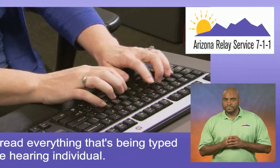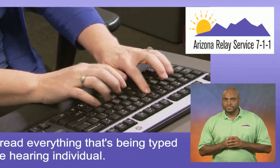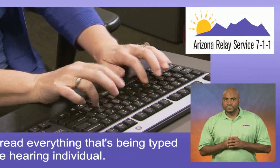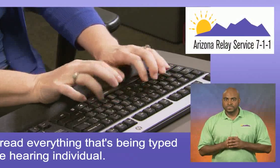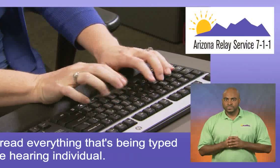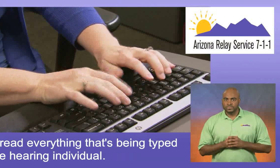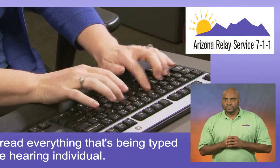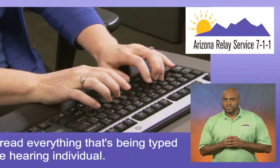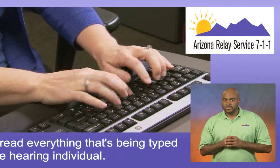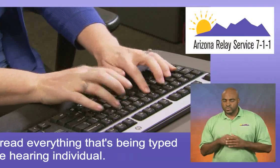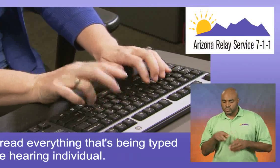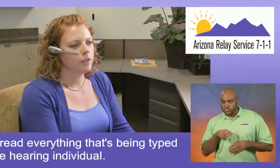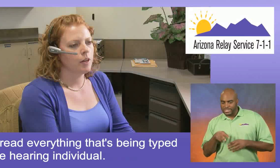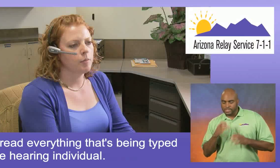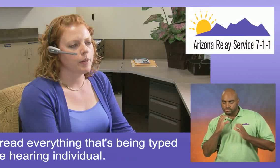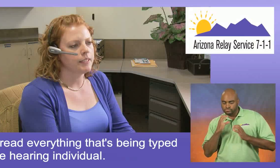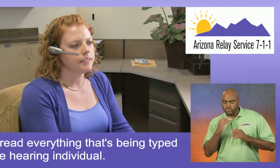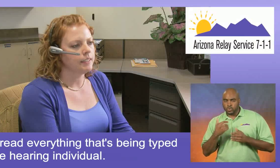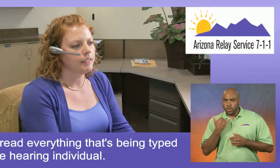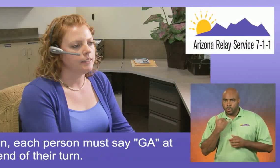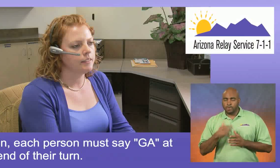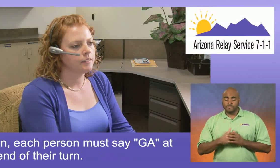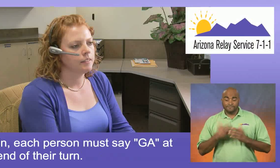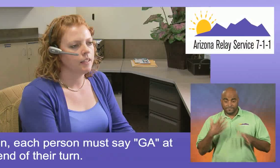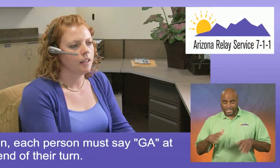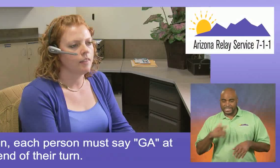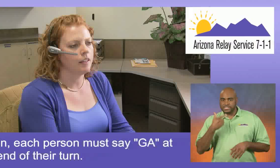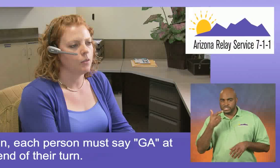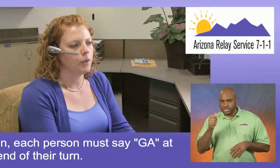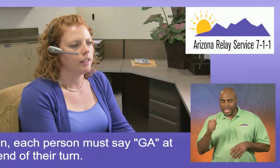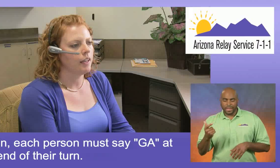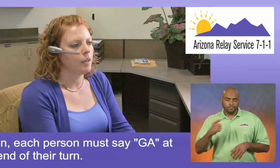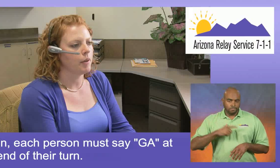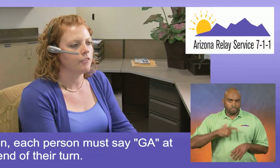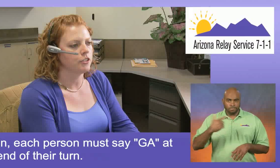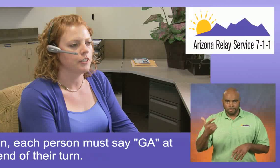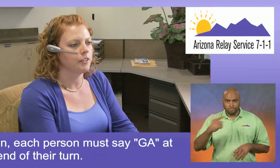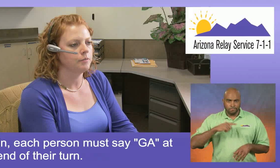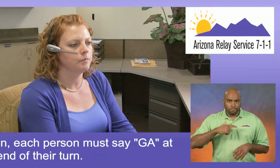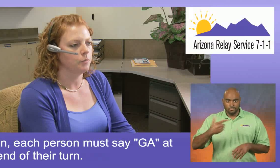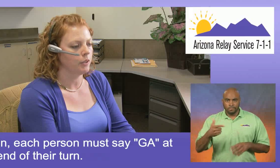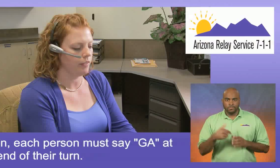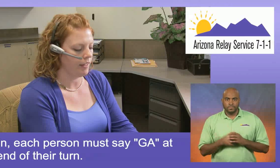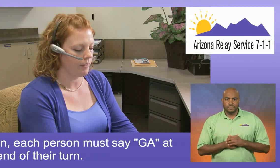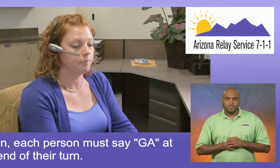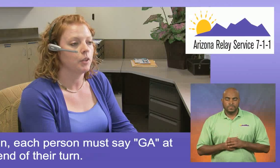to the hearing individual. Again, each person must say GA at the end of their turn.